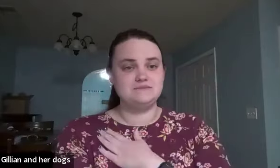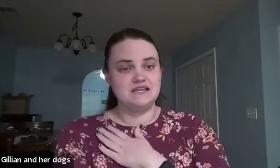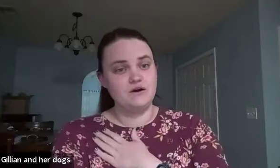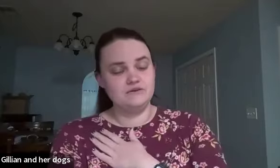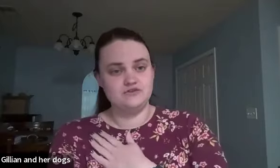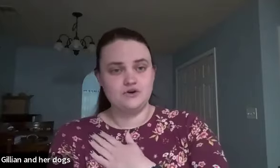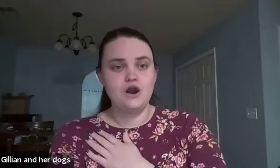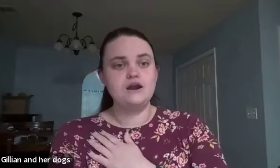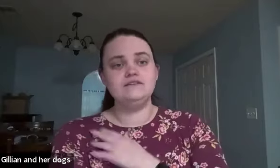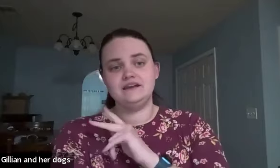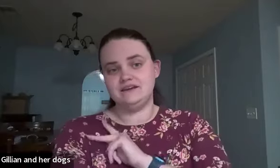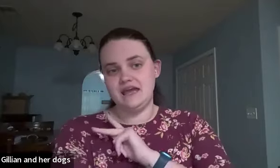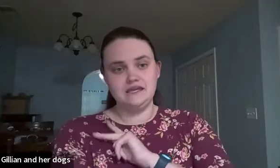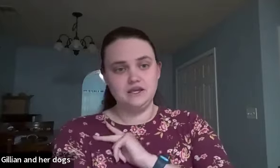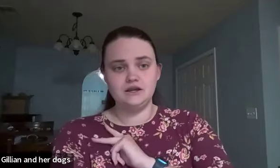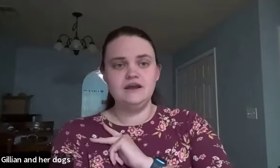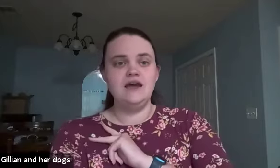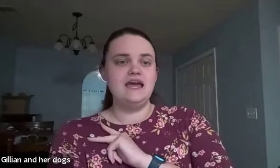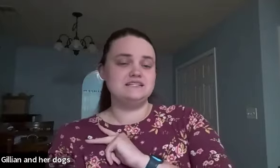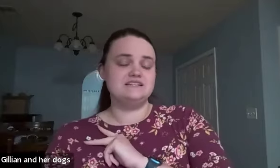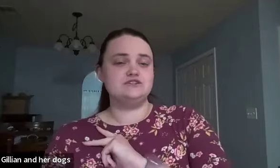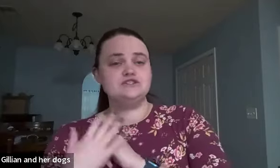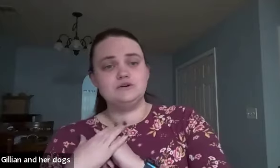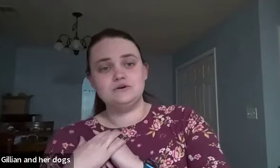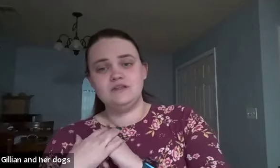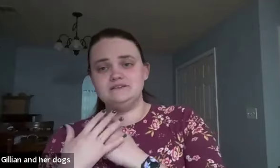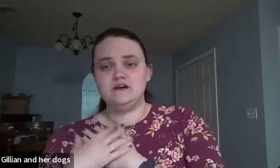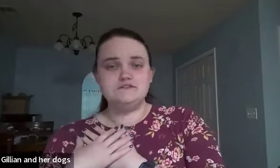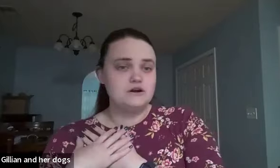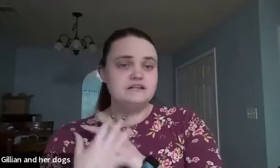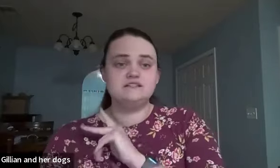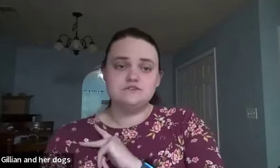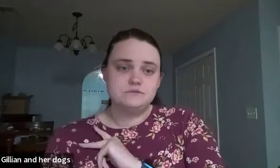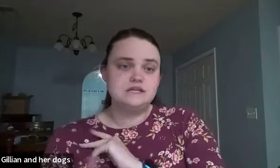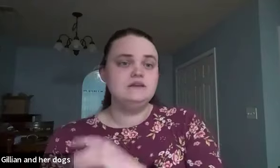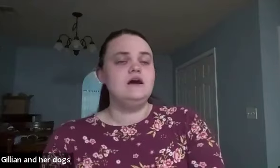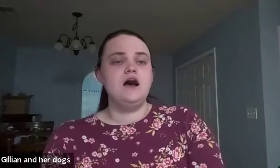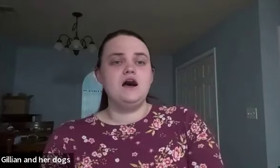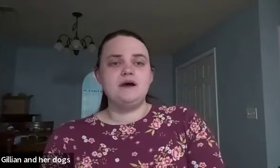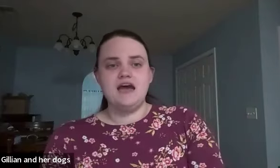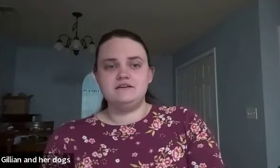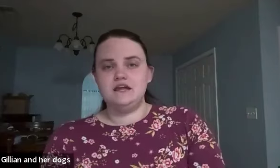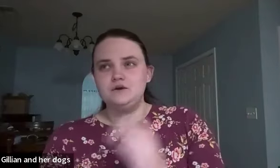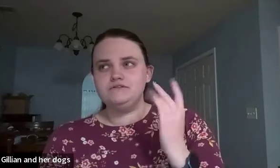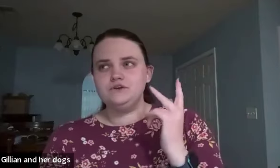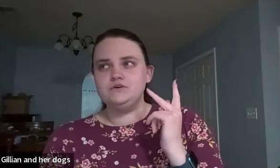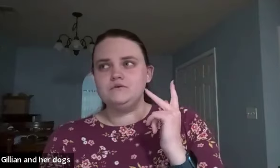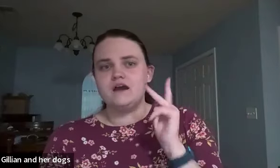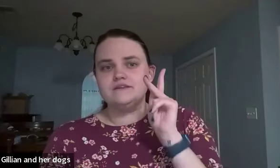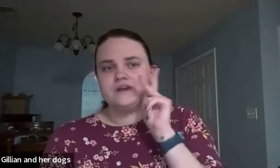names like near their heart, like a K here, and it's because they're so like soft-hearted and so sweet. I know a few who gotten them